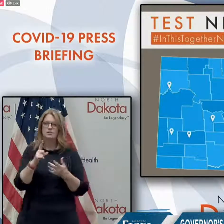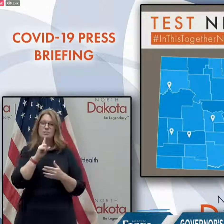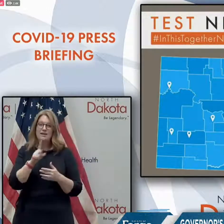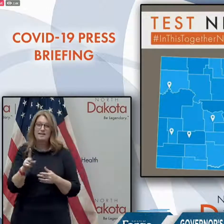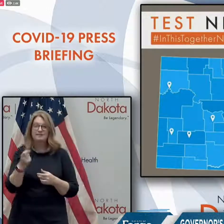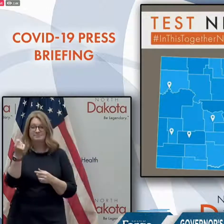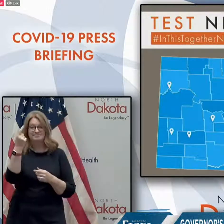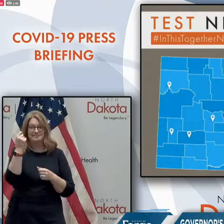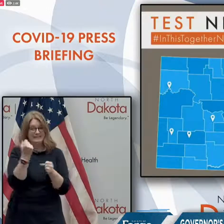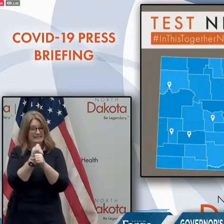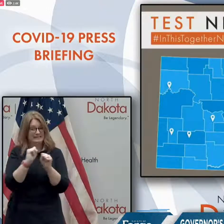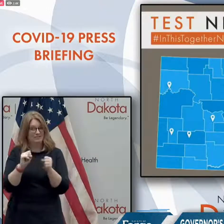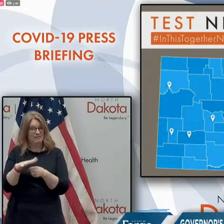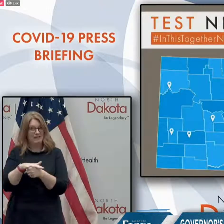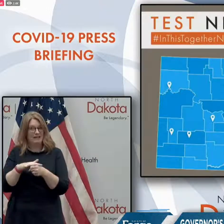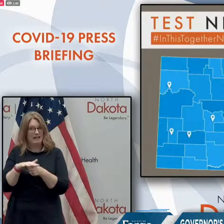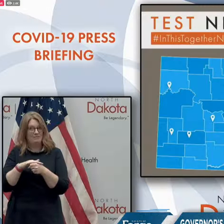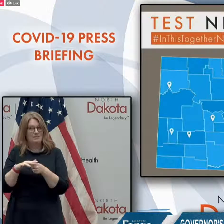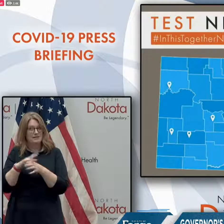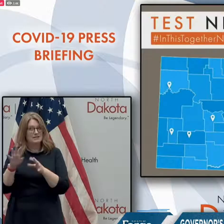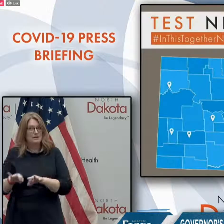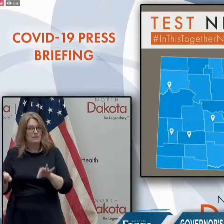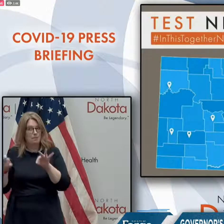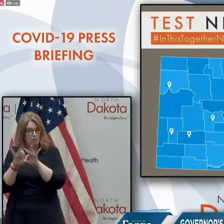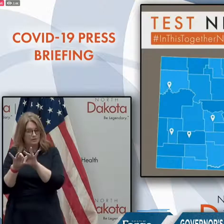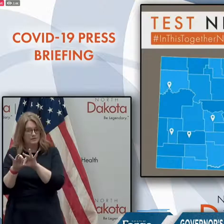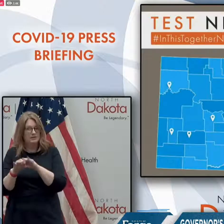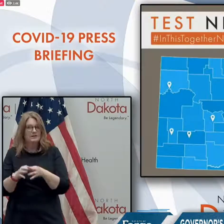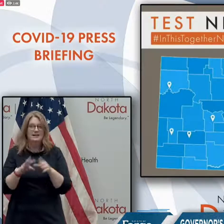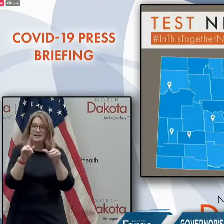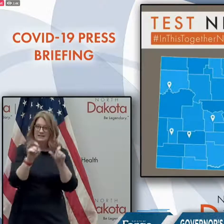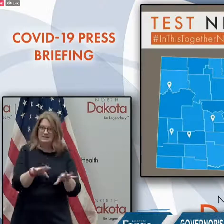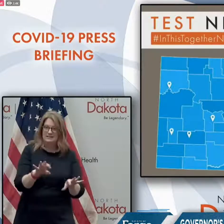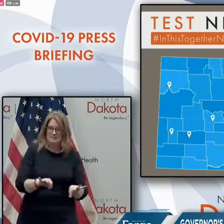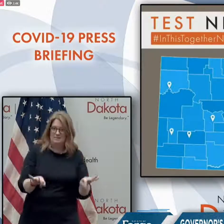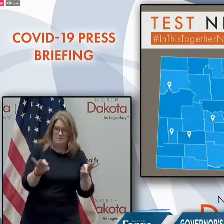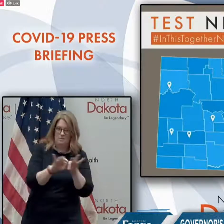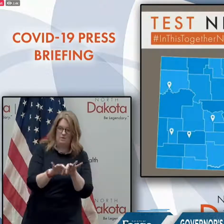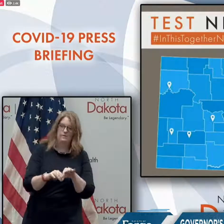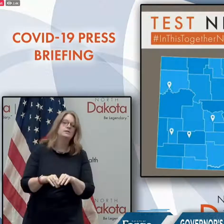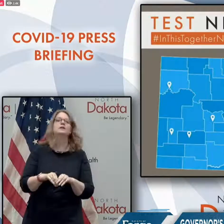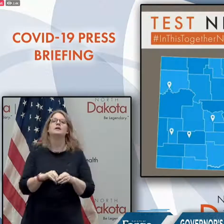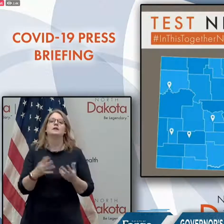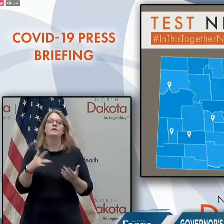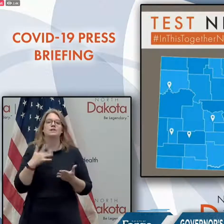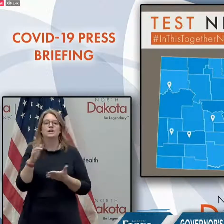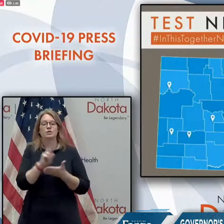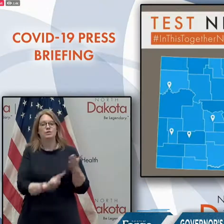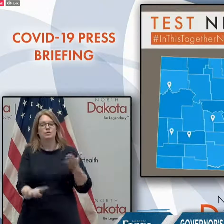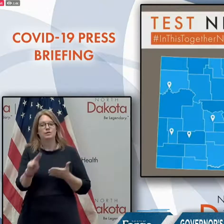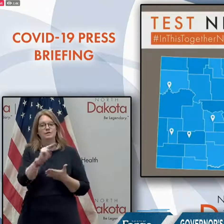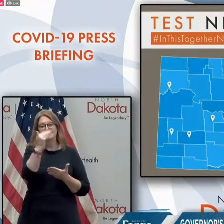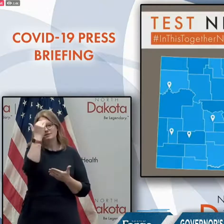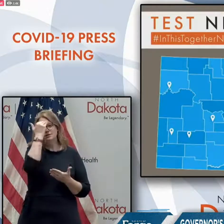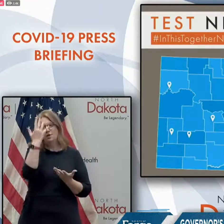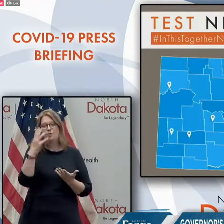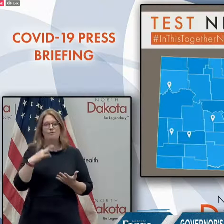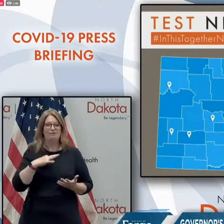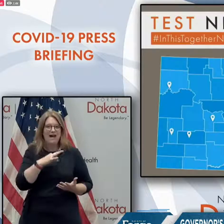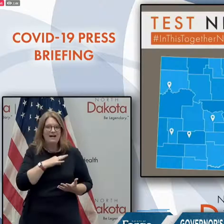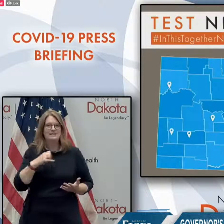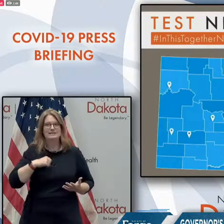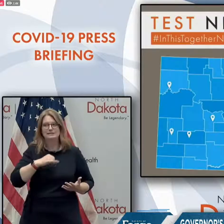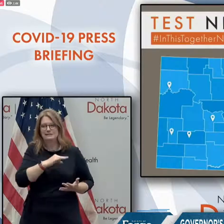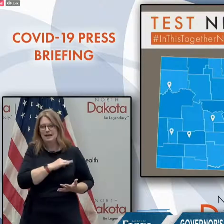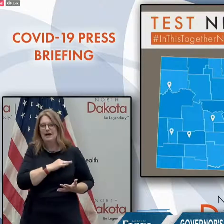is a top priority, and testing plays a role in that. I think the universities know, and the students know, the faculty know that getting tested